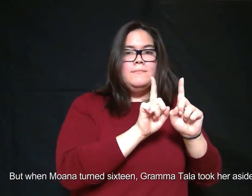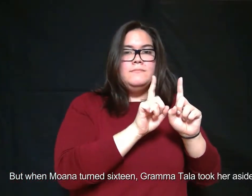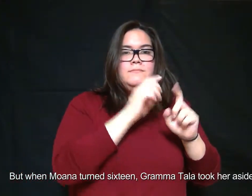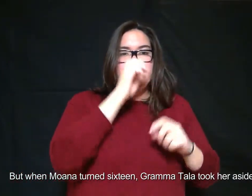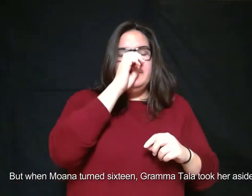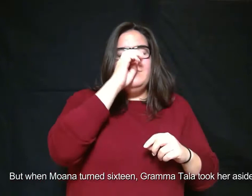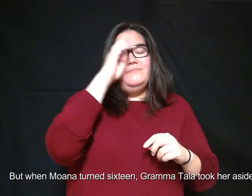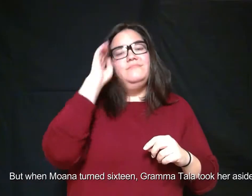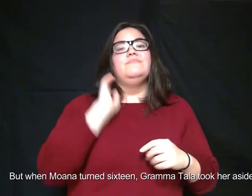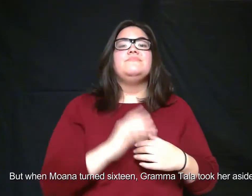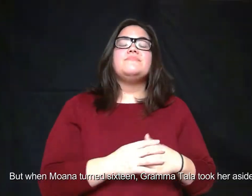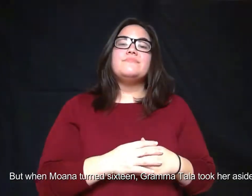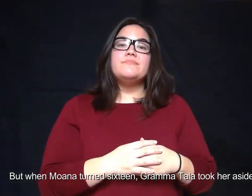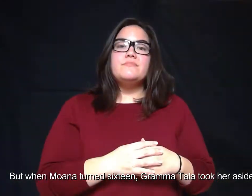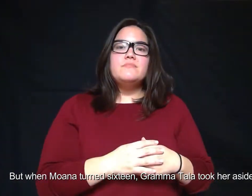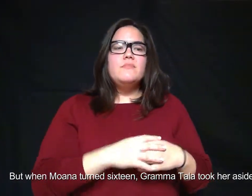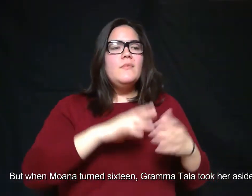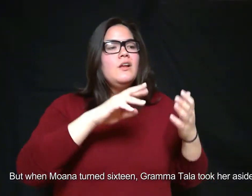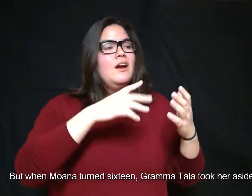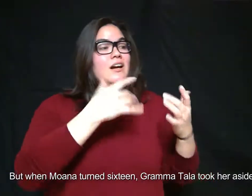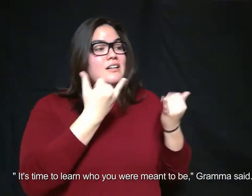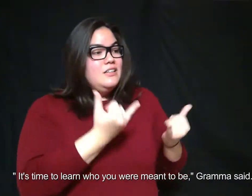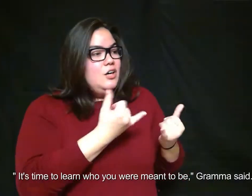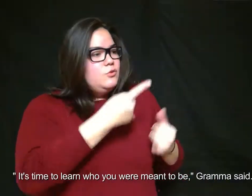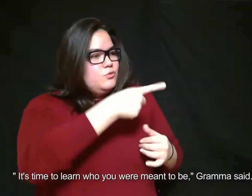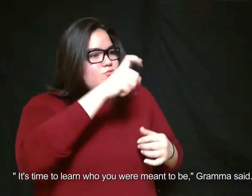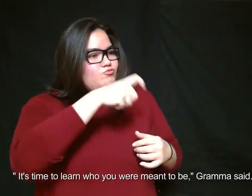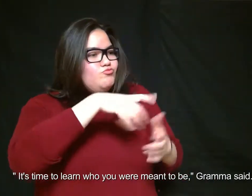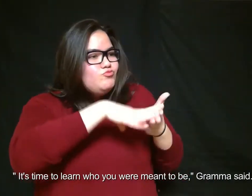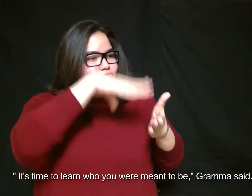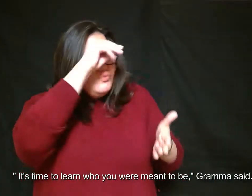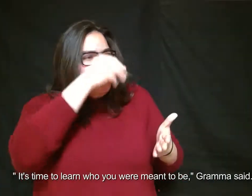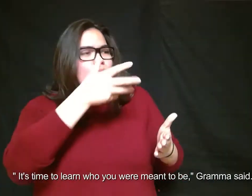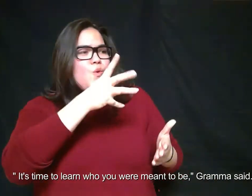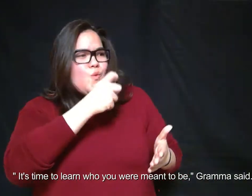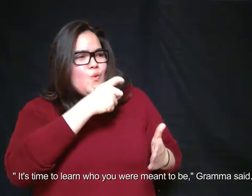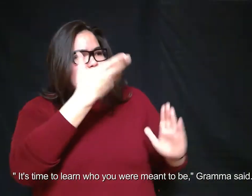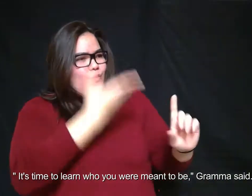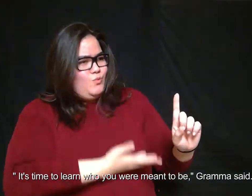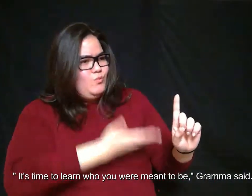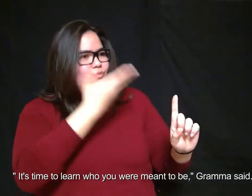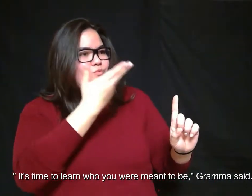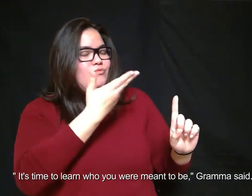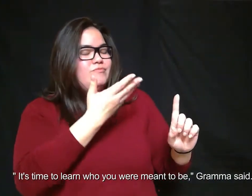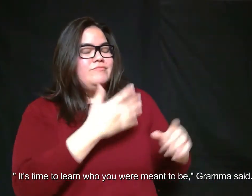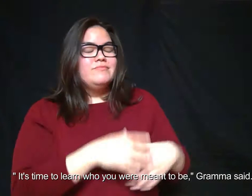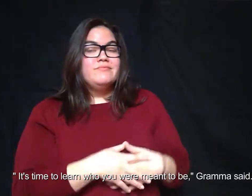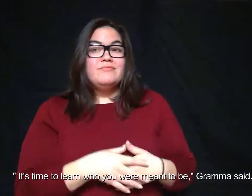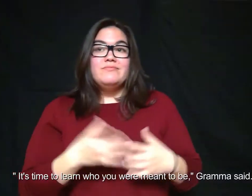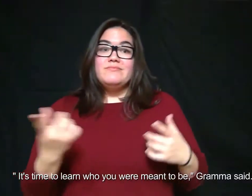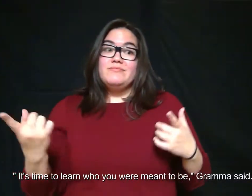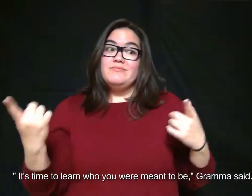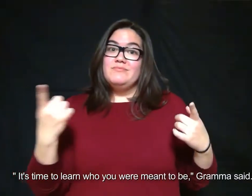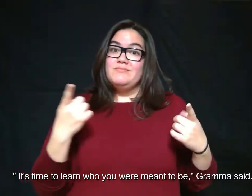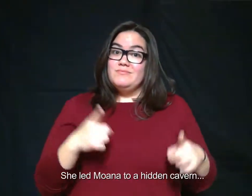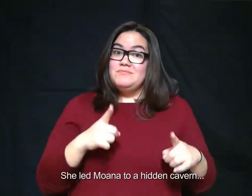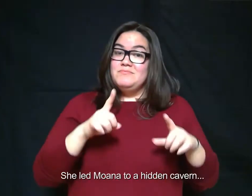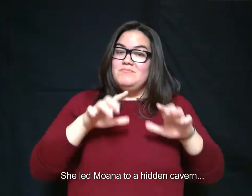"It's time to learn who you were meant to be," Grandma said. She led Moana to a hidden cavern